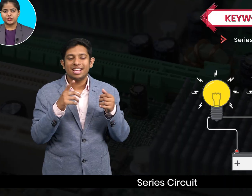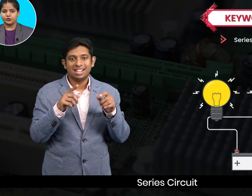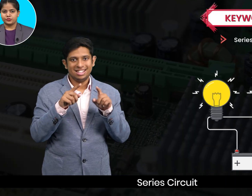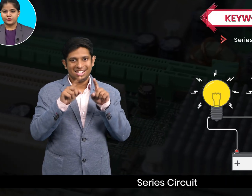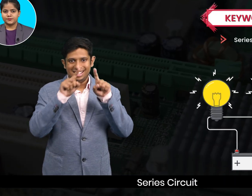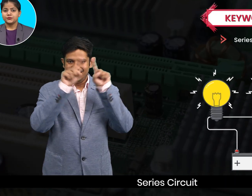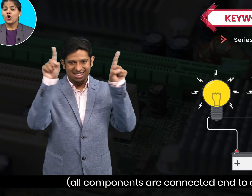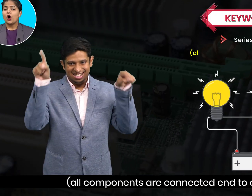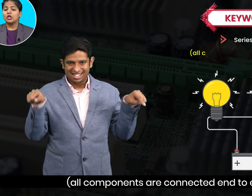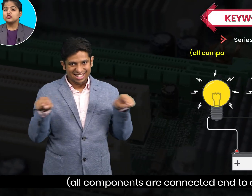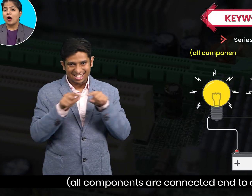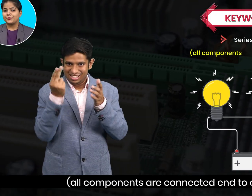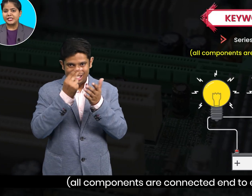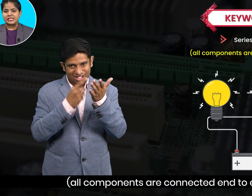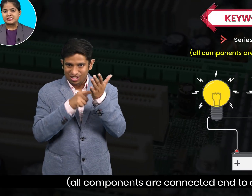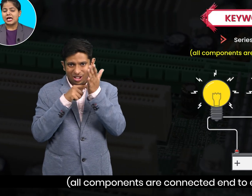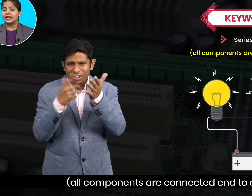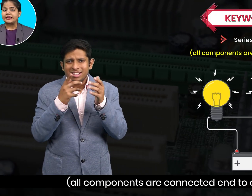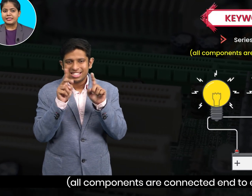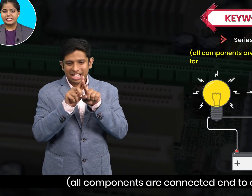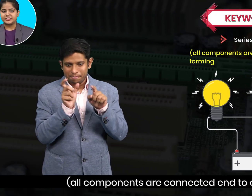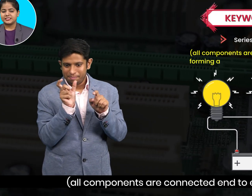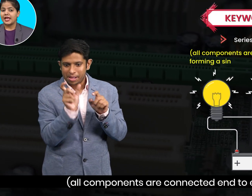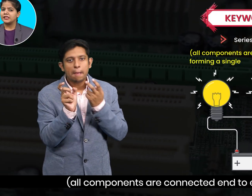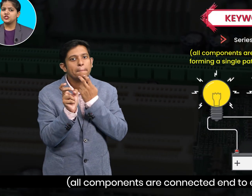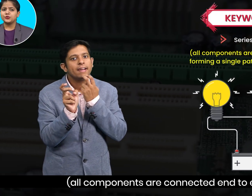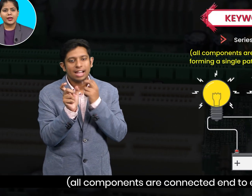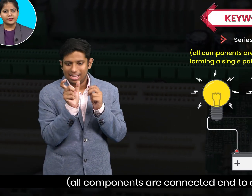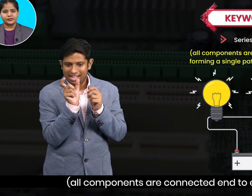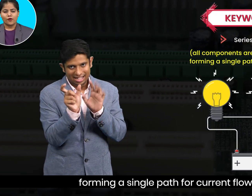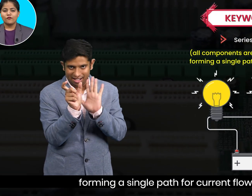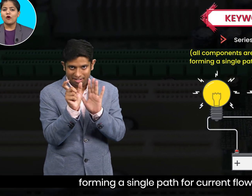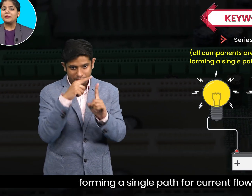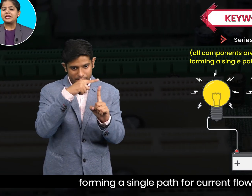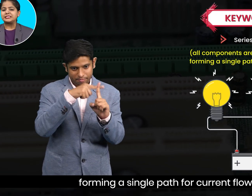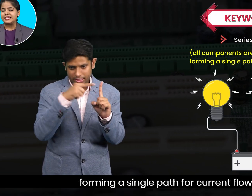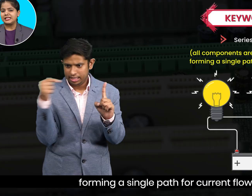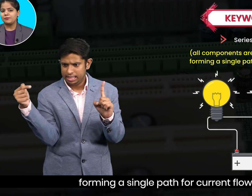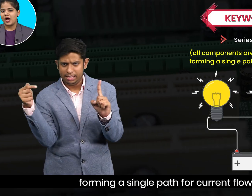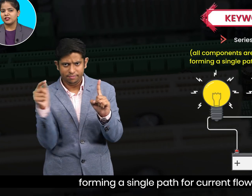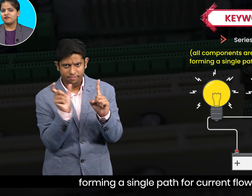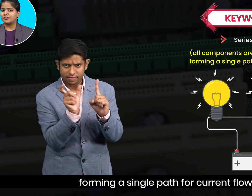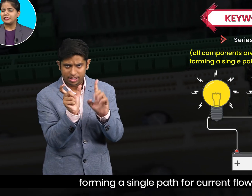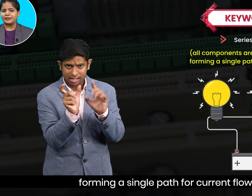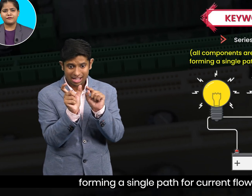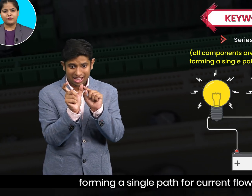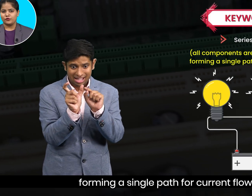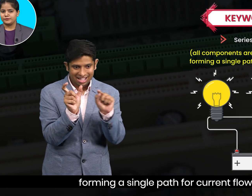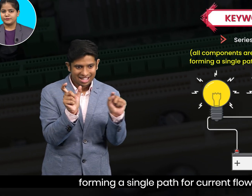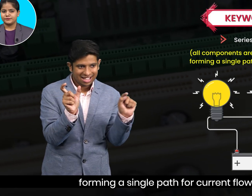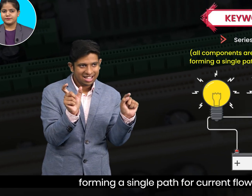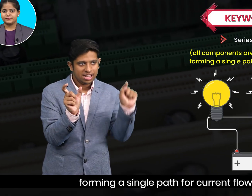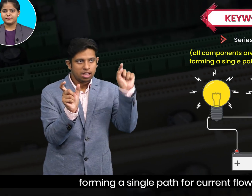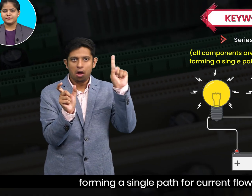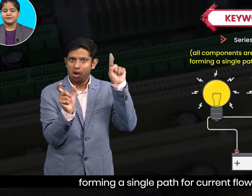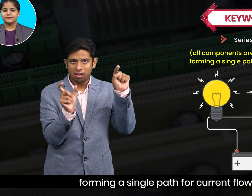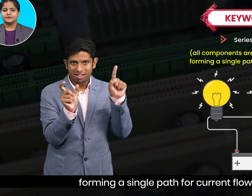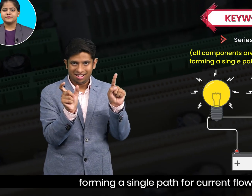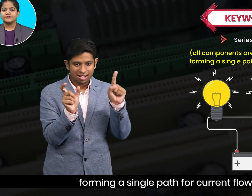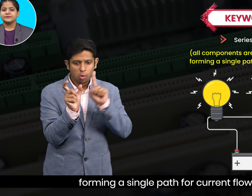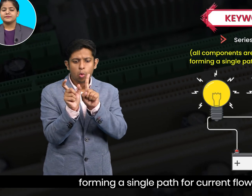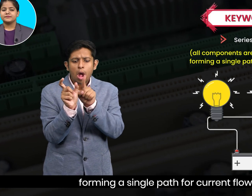Series circuit. All components are connected end to end, forming a single path for current flow.